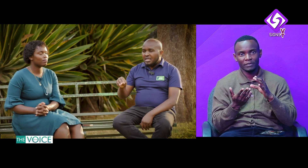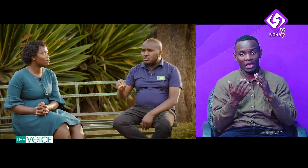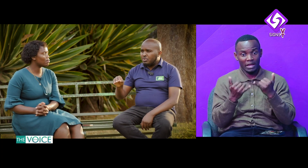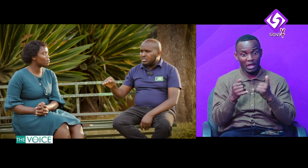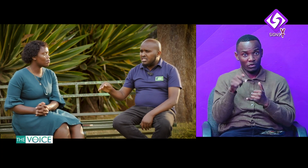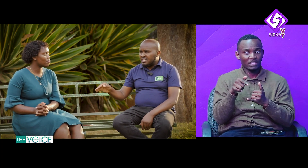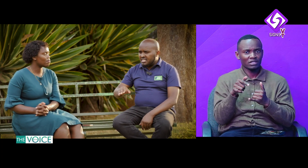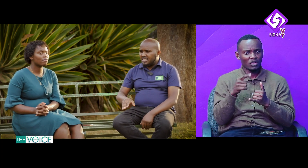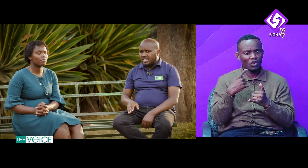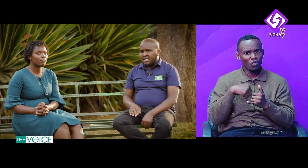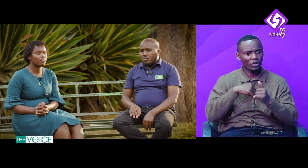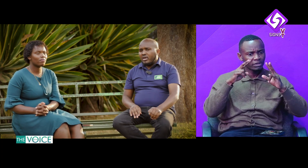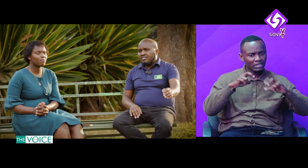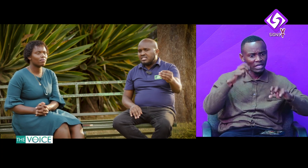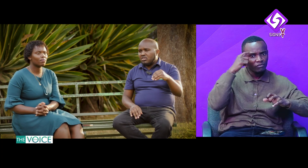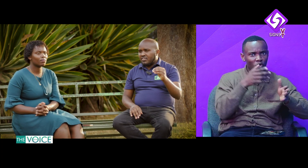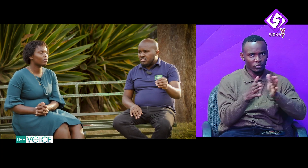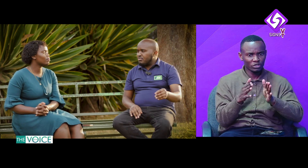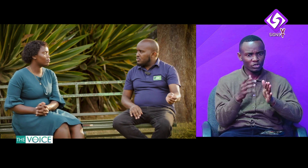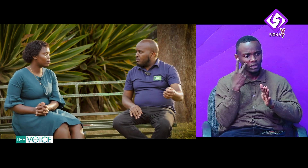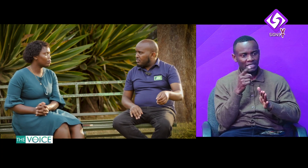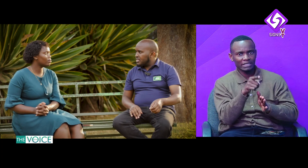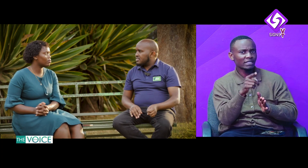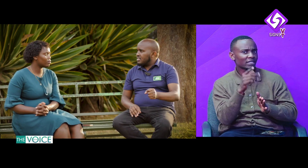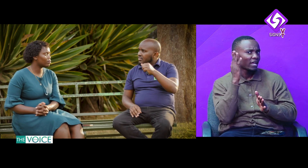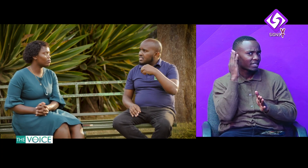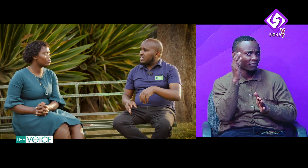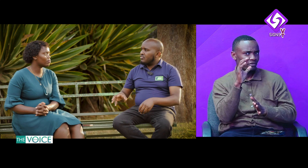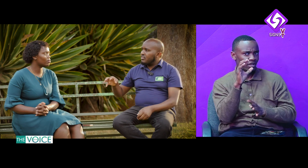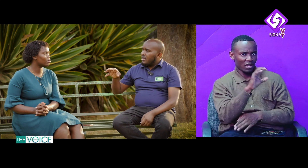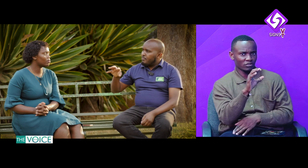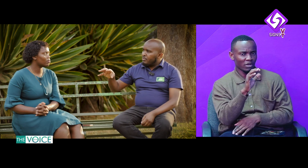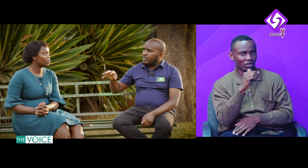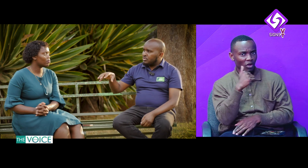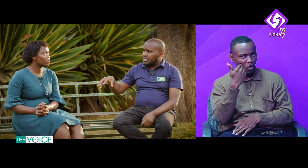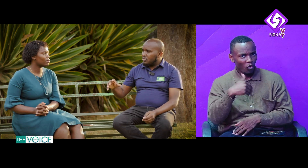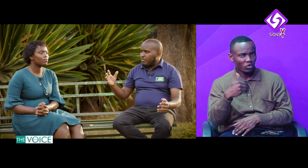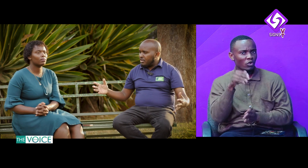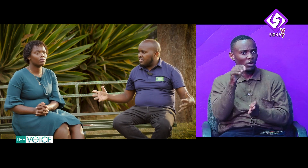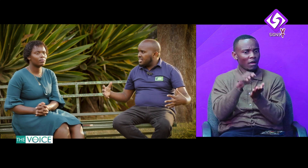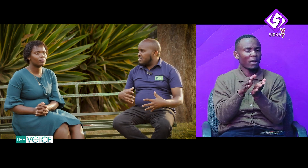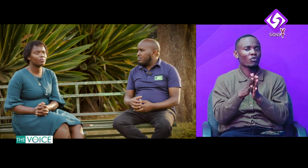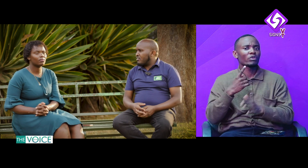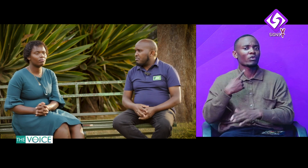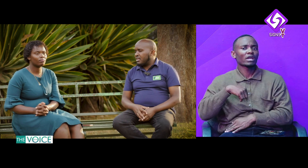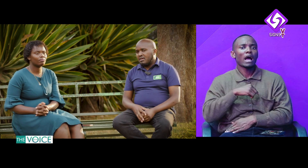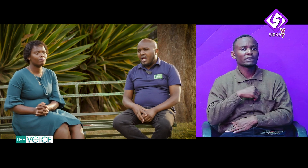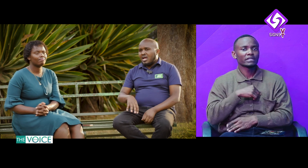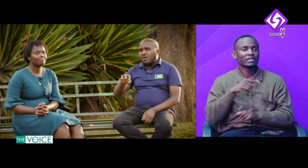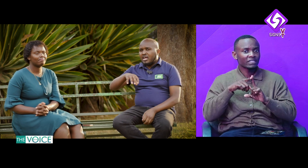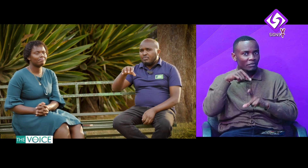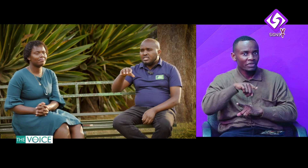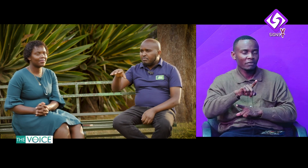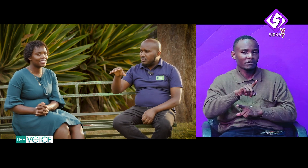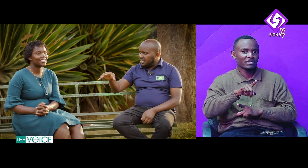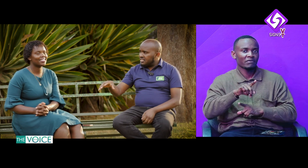We look at those opportunities and see we have this kind of customers who bank with us. We have this kind of people in our society who are part of the KCB Bank family.